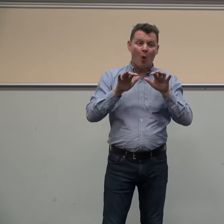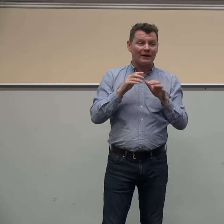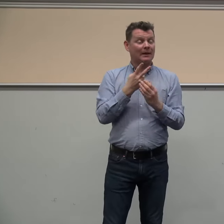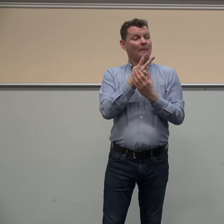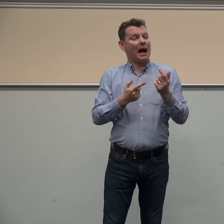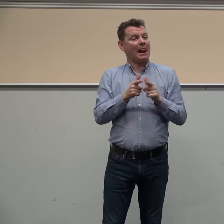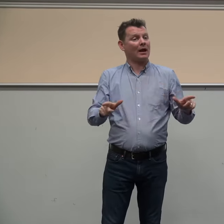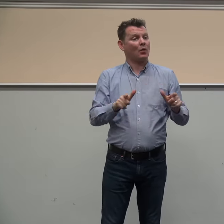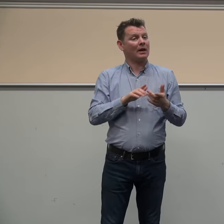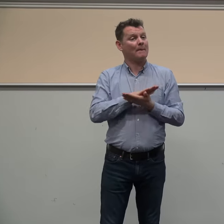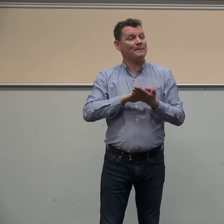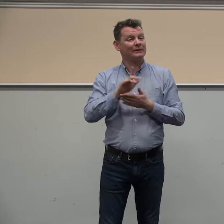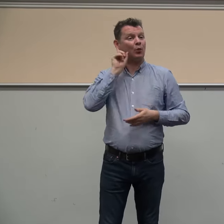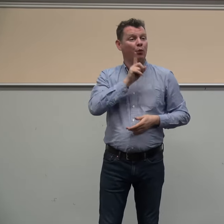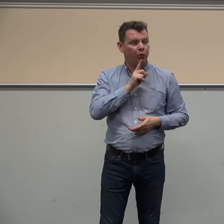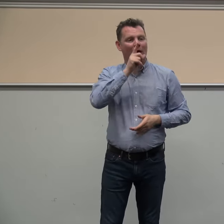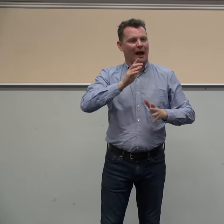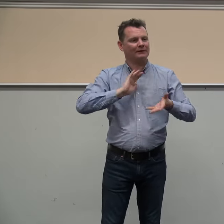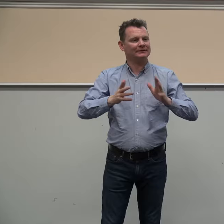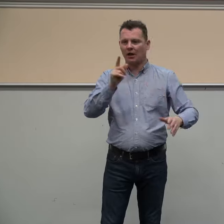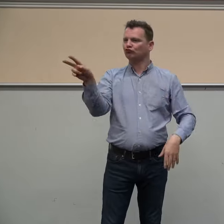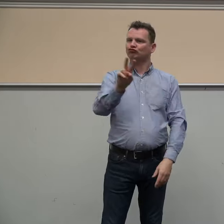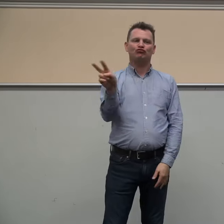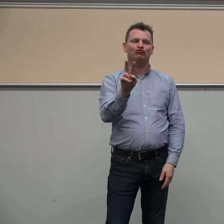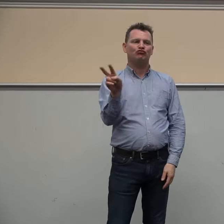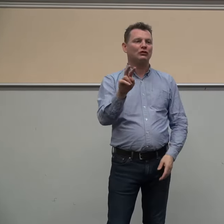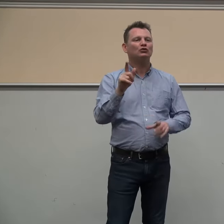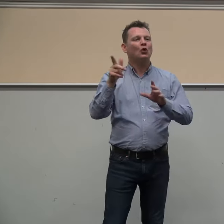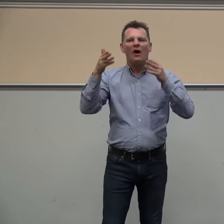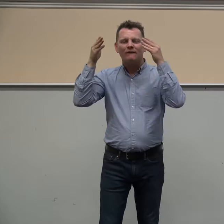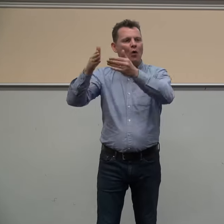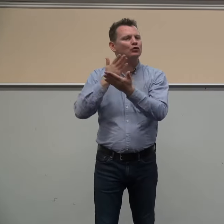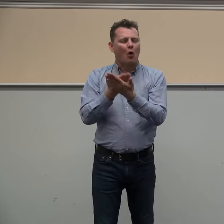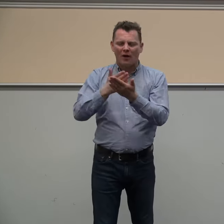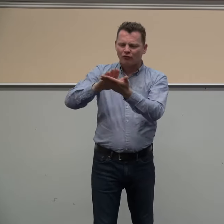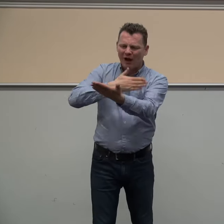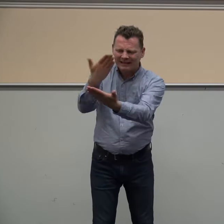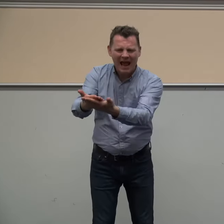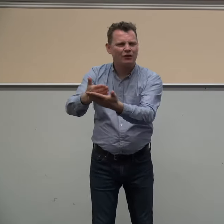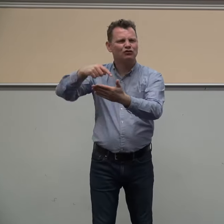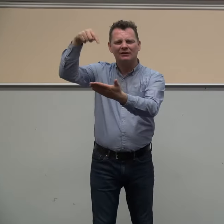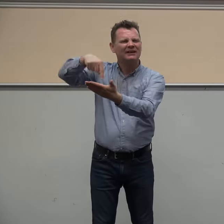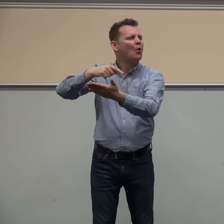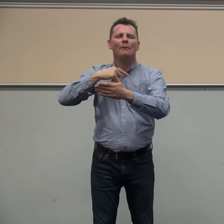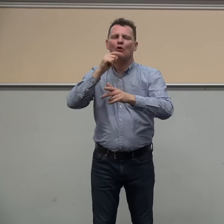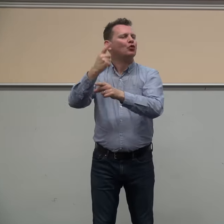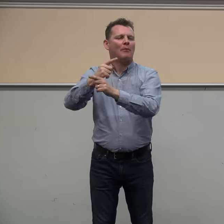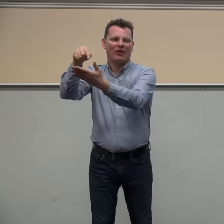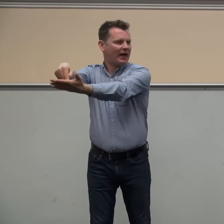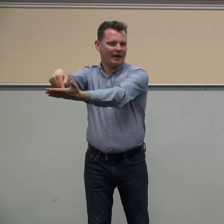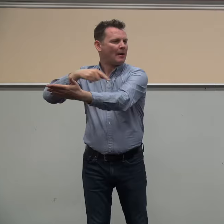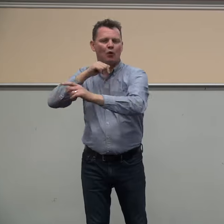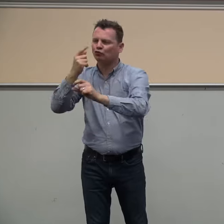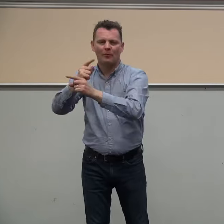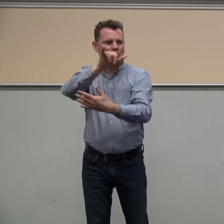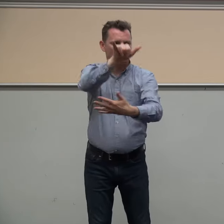So none of what was discussed was specifically about the translation that we saw on the day. Nobody there had the skills to comment